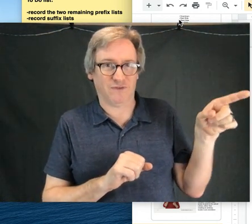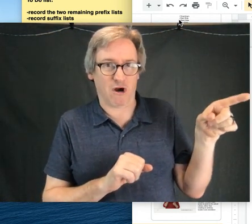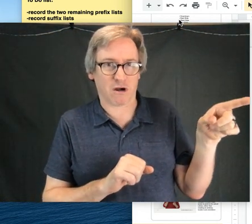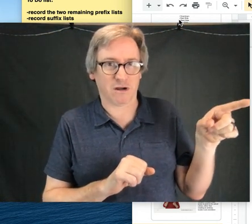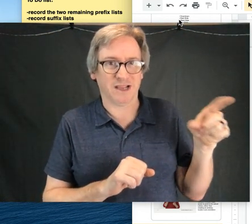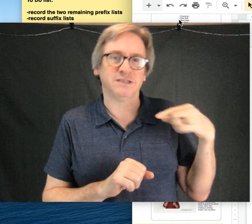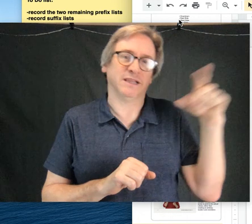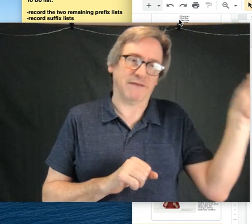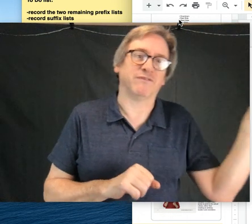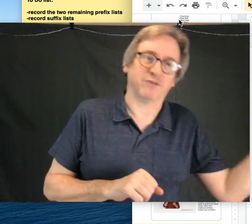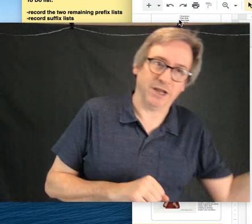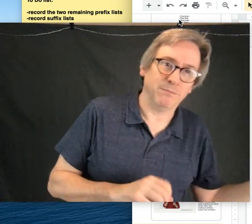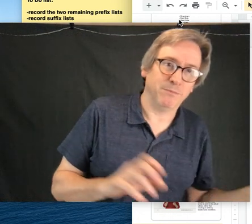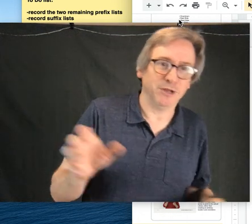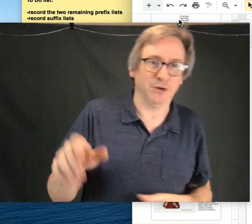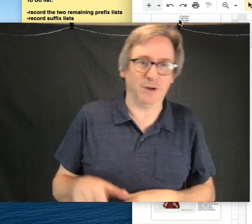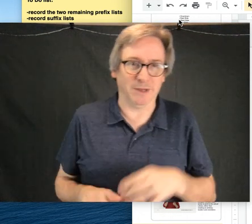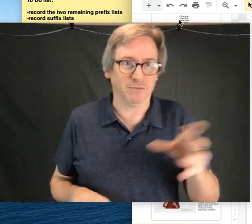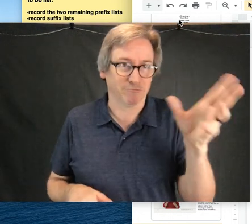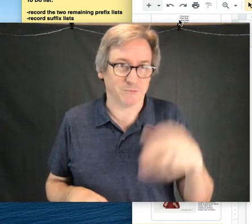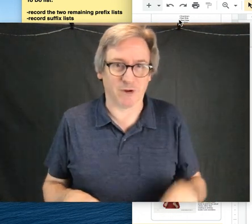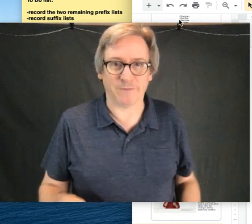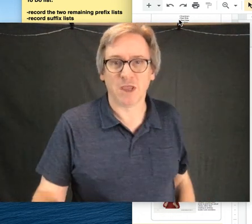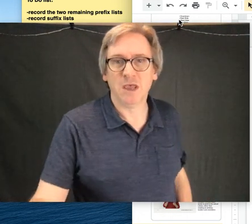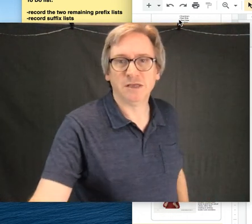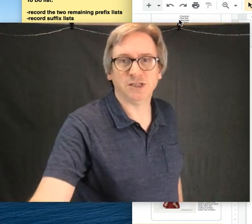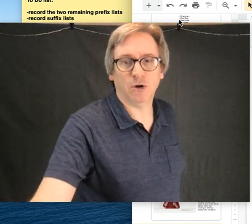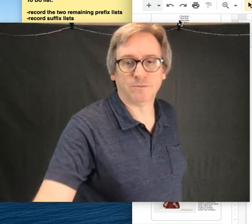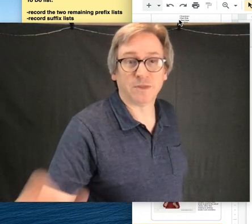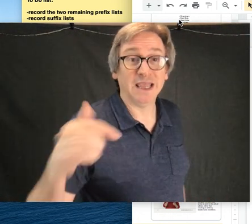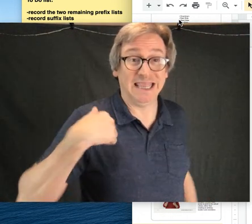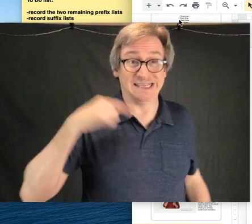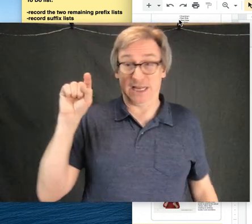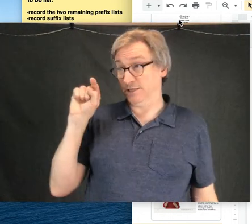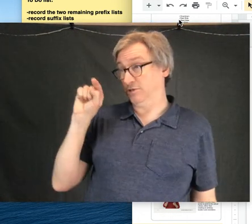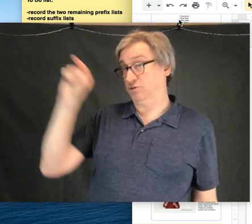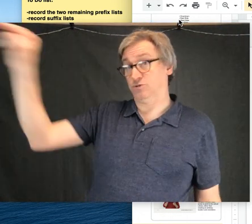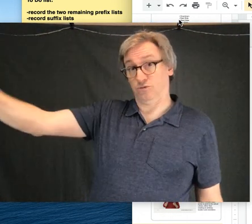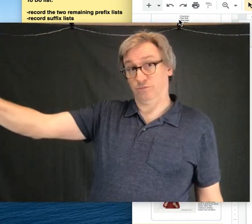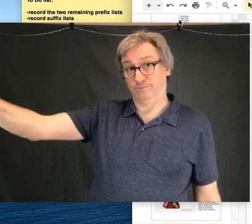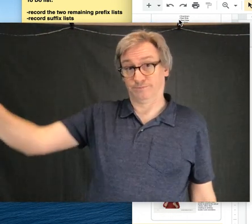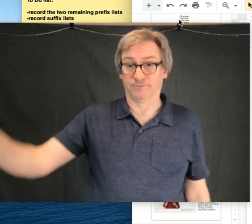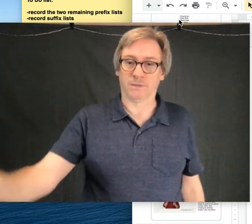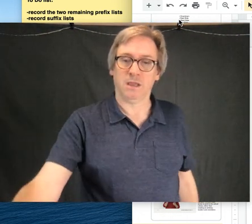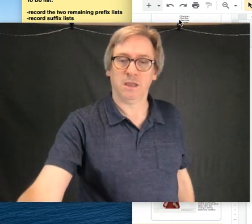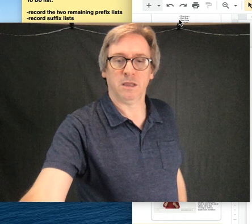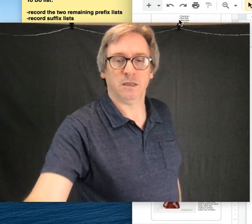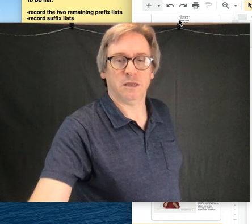it's far to the left for him, but you know what I mean, right? So he signs it.